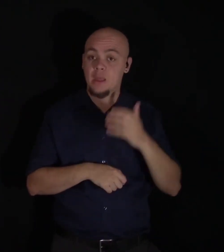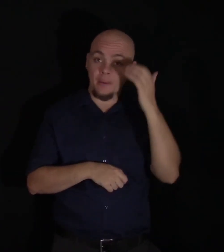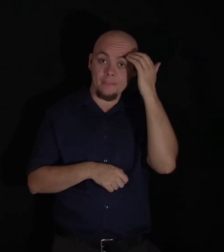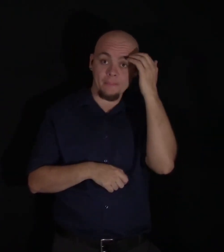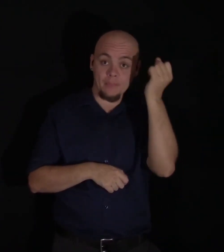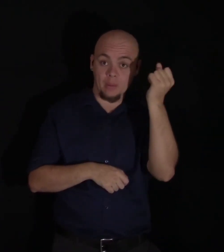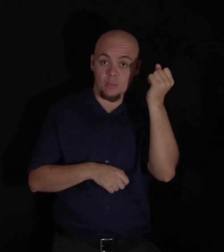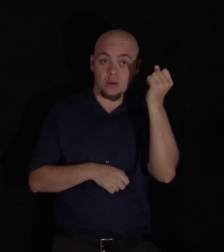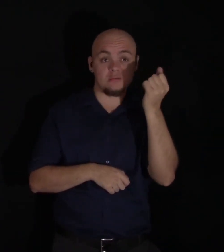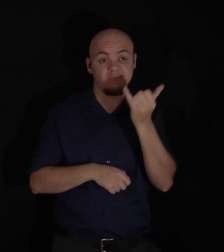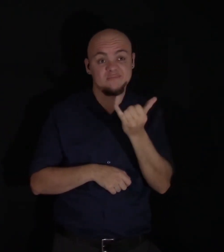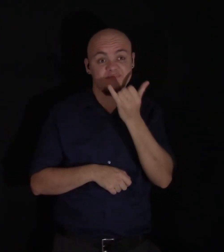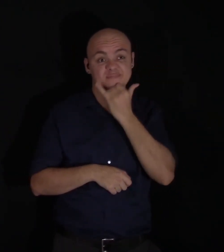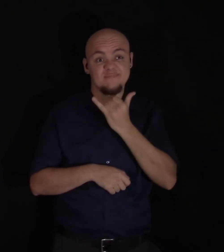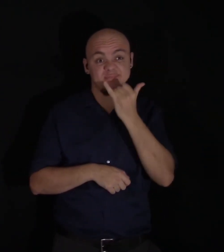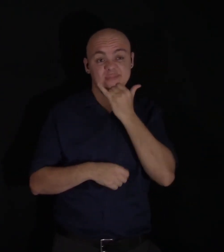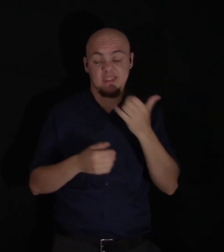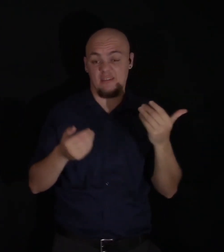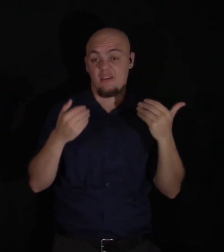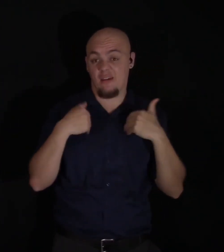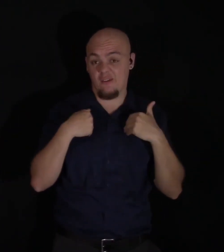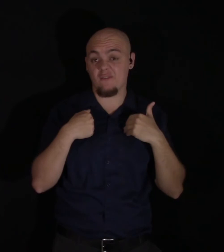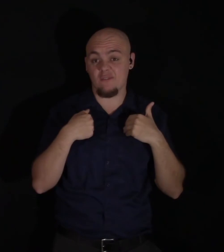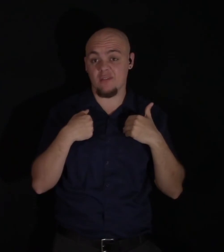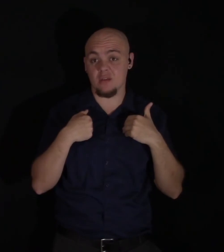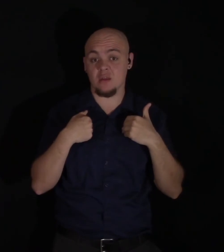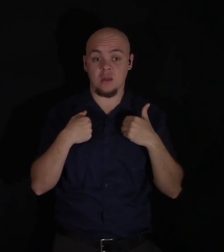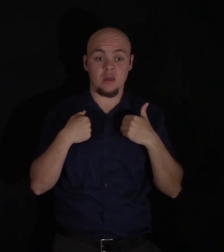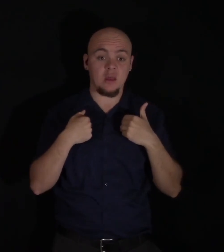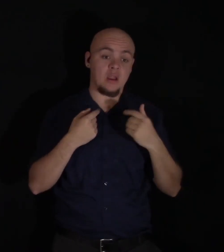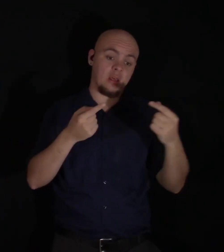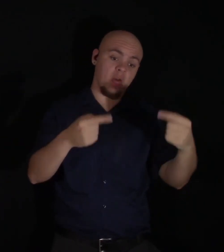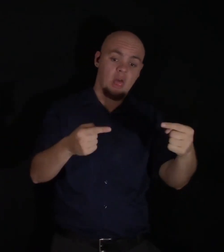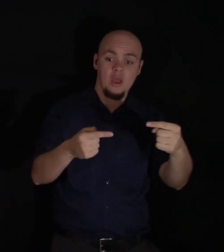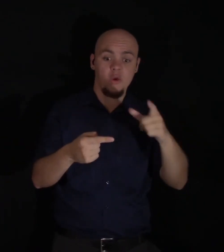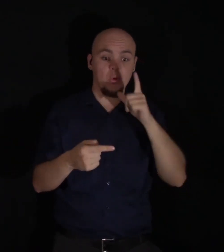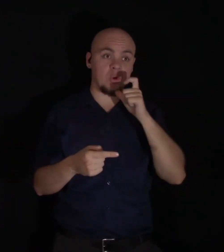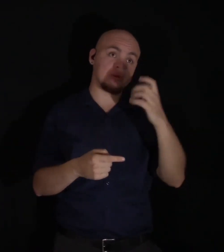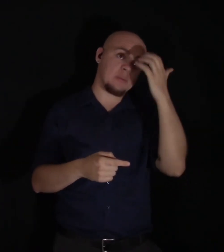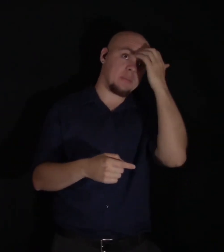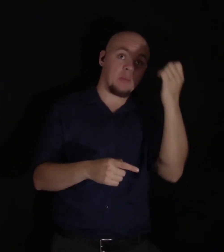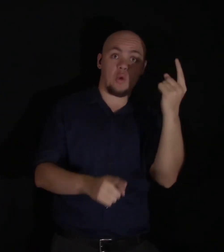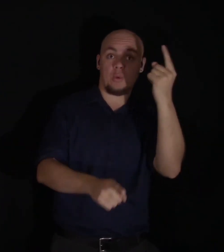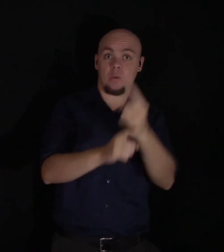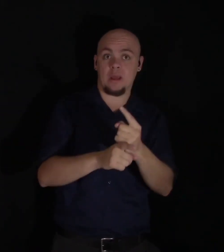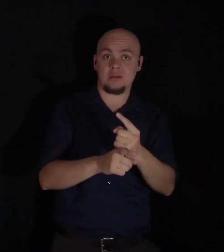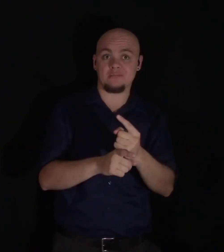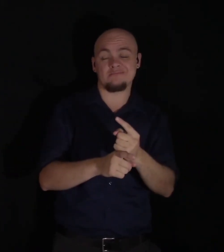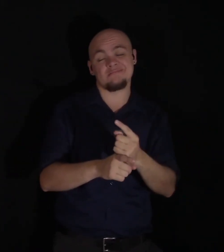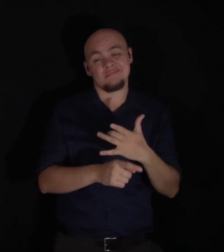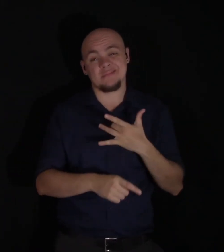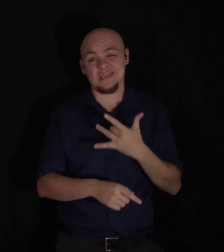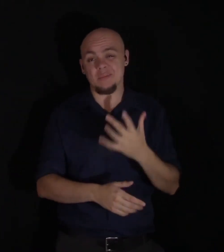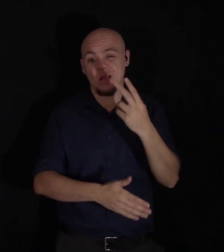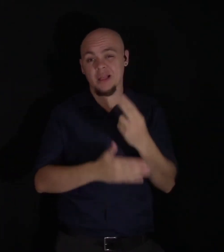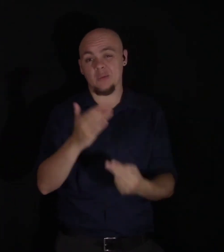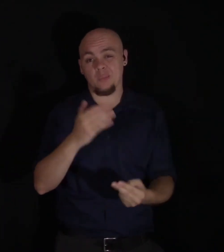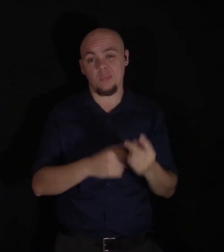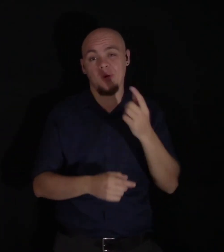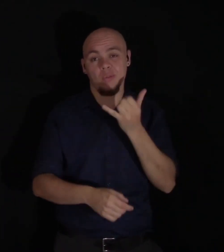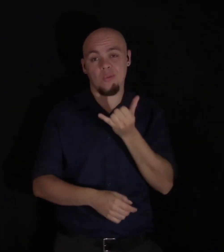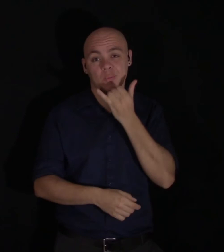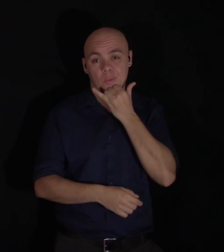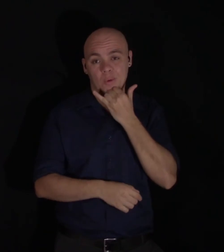is faulty, folks. And in a fight for whose memory is right, you're probably both wrong.